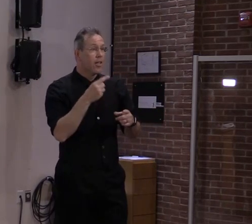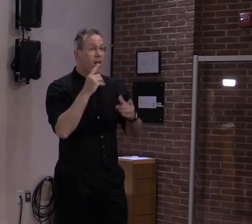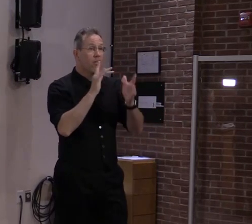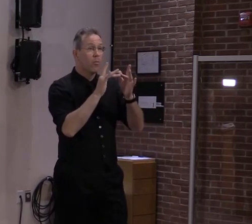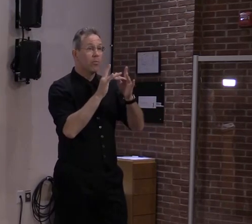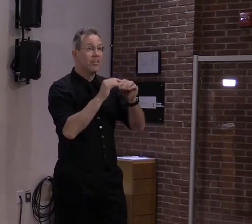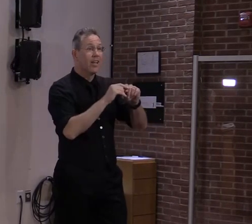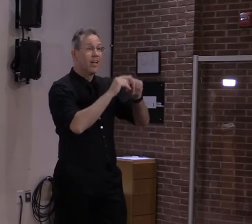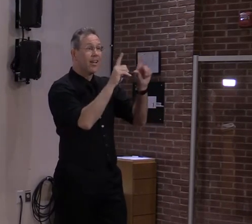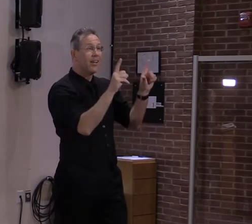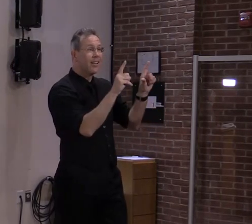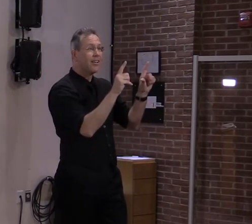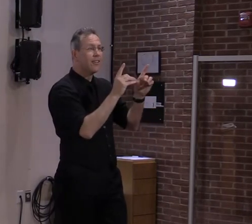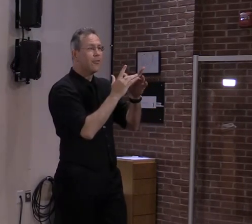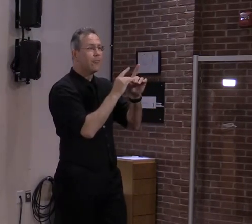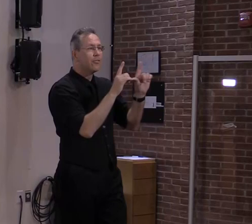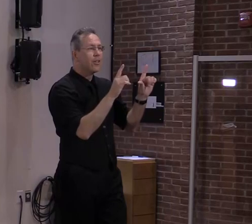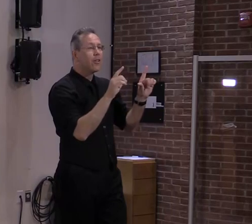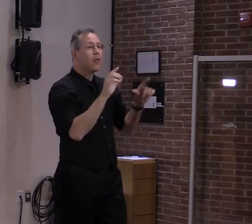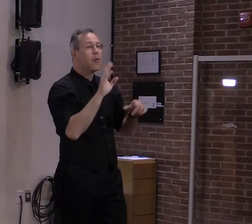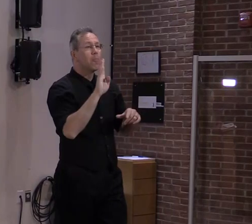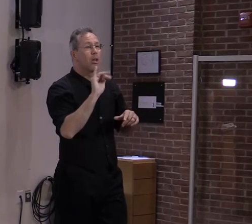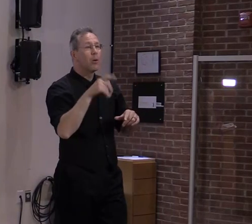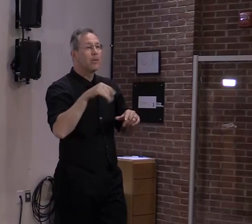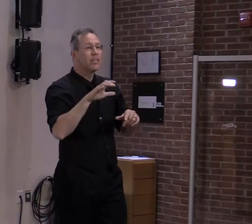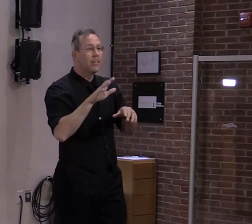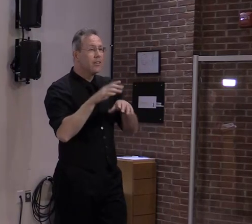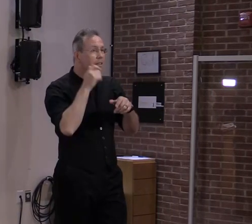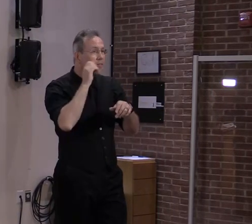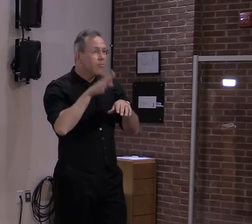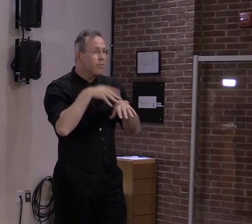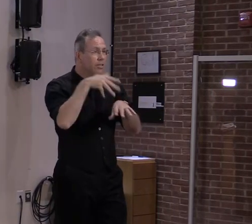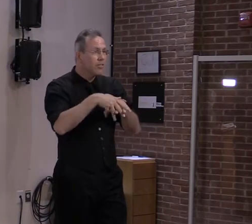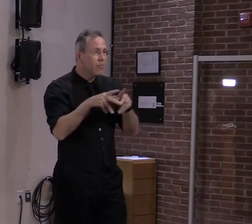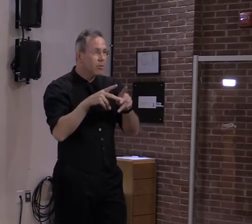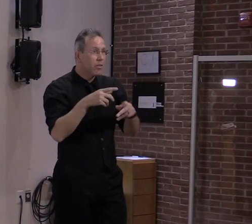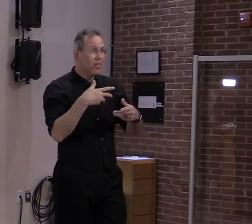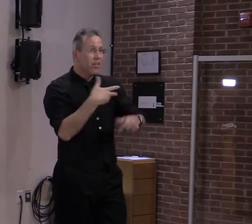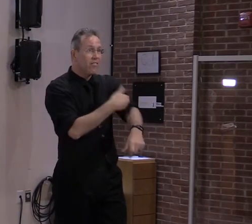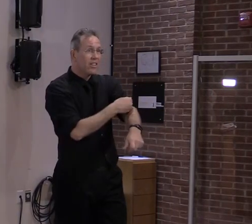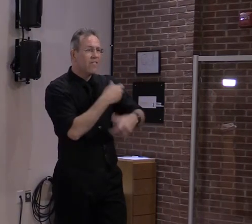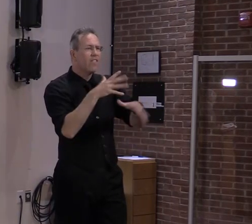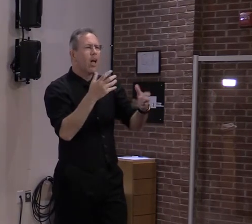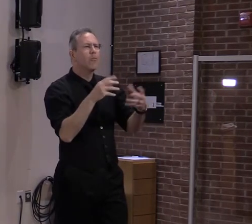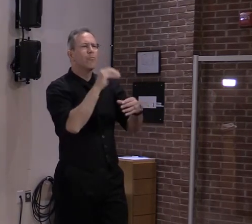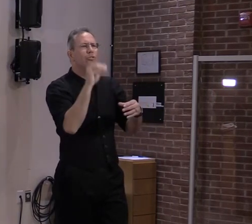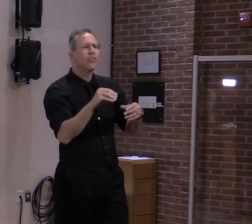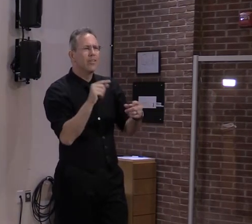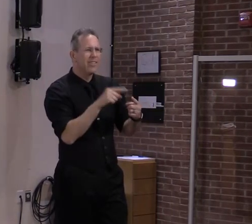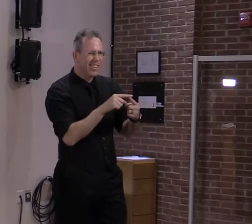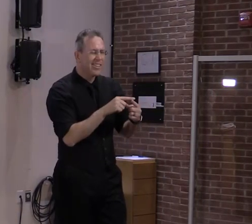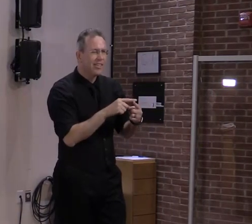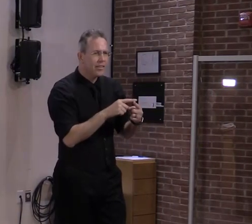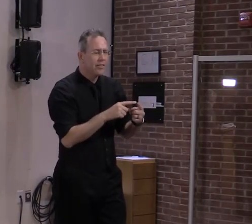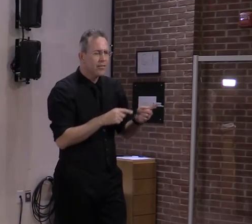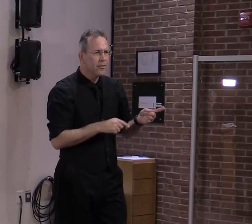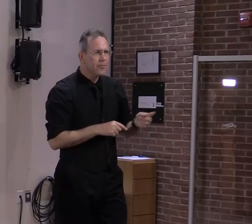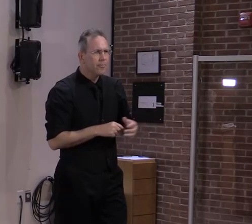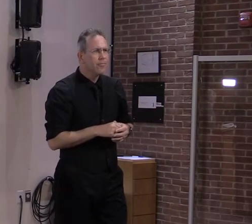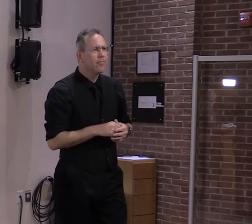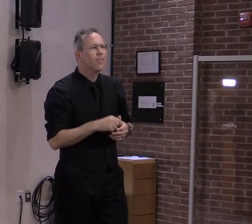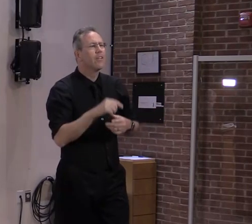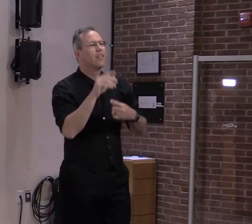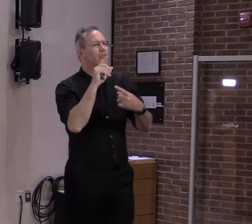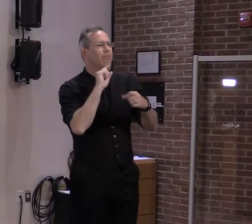on BIPOC. What I was talking about, because I have access to more information, is that